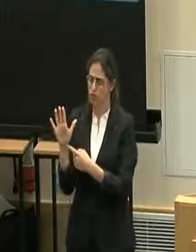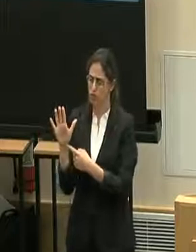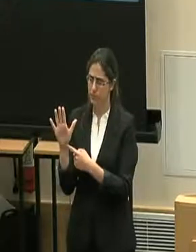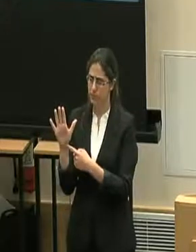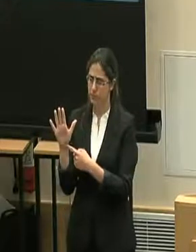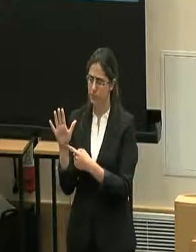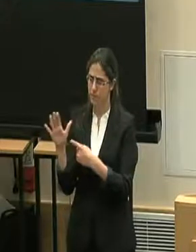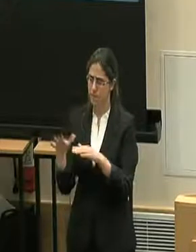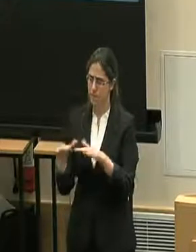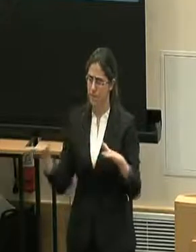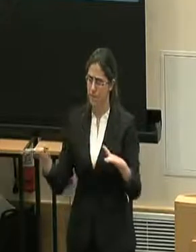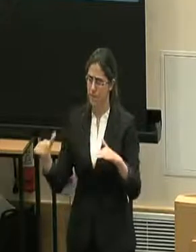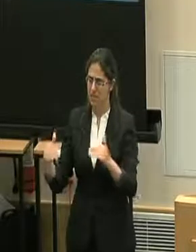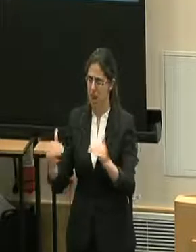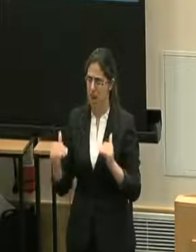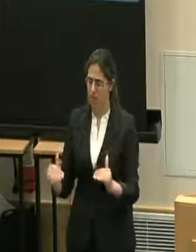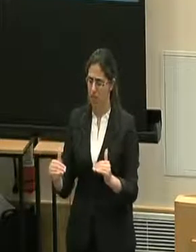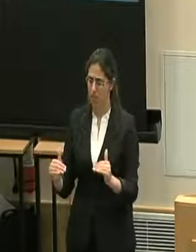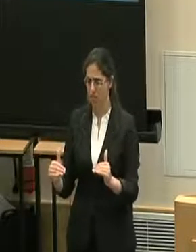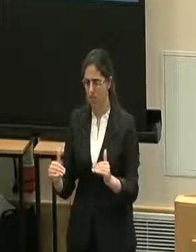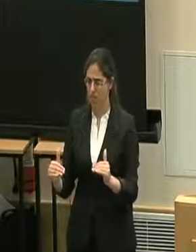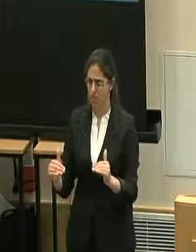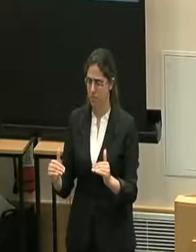basic level, but it's worth it.